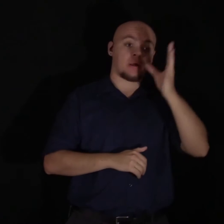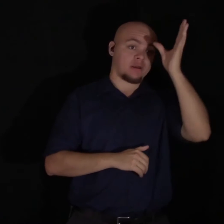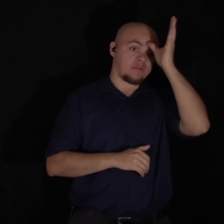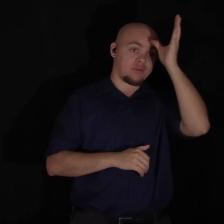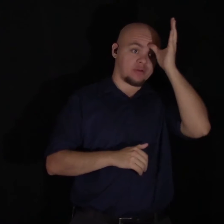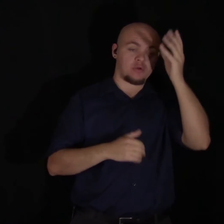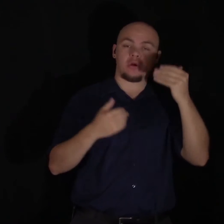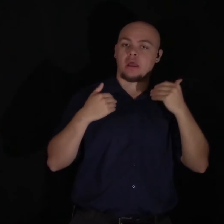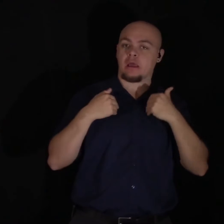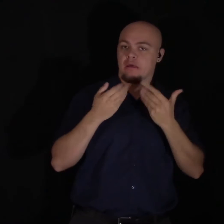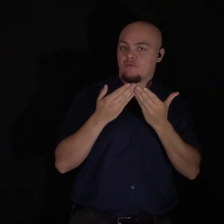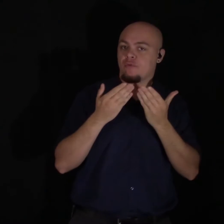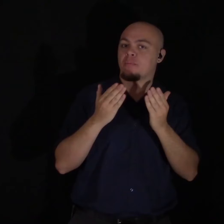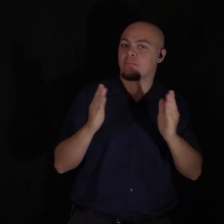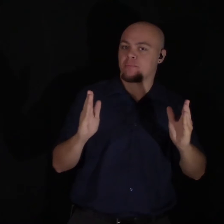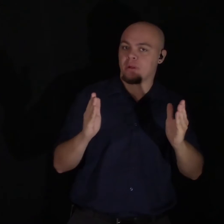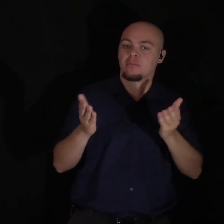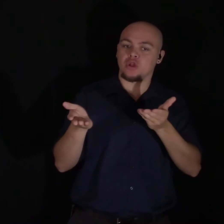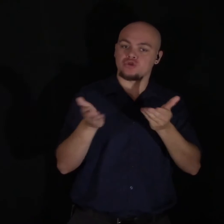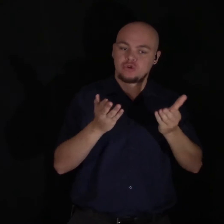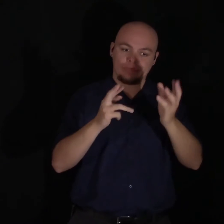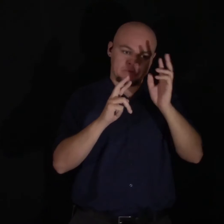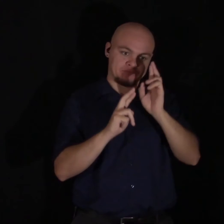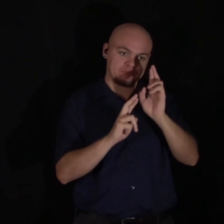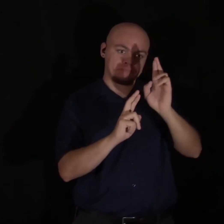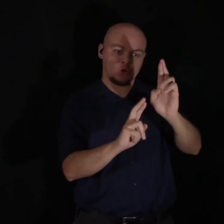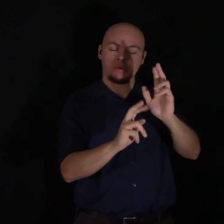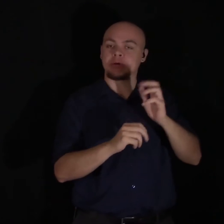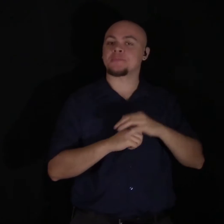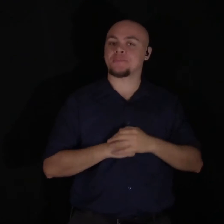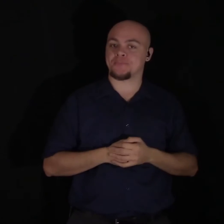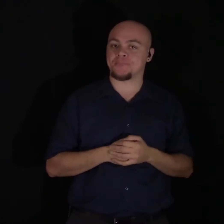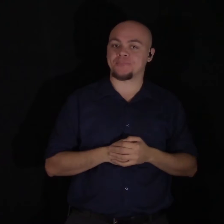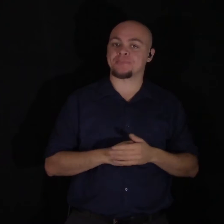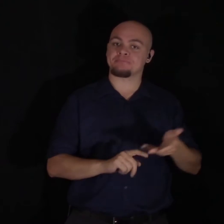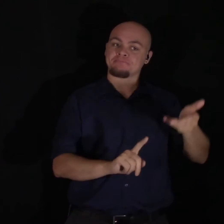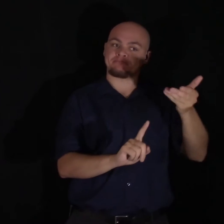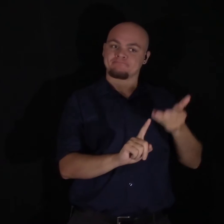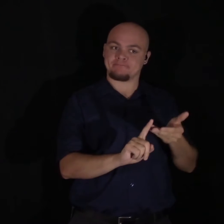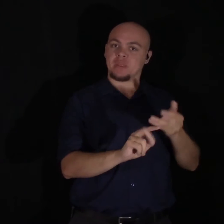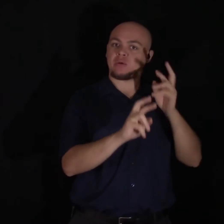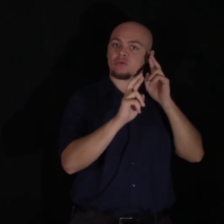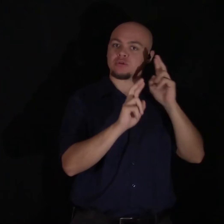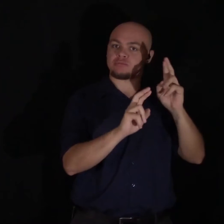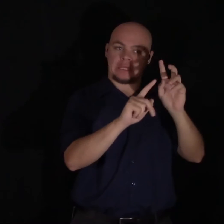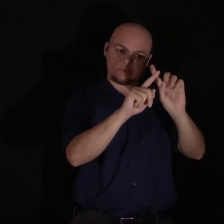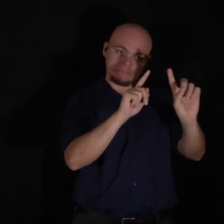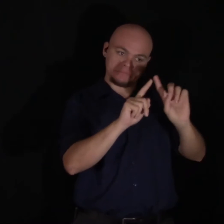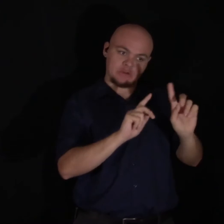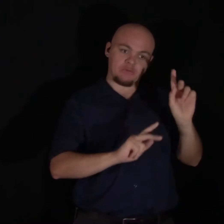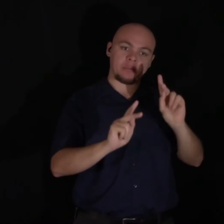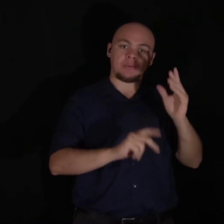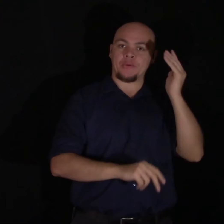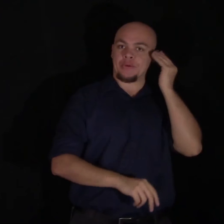public situations with honour and reputation. He was respected by all who knew him for his integrity